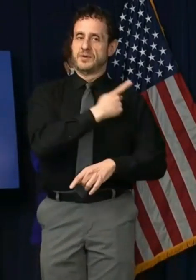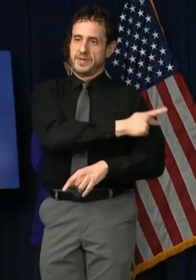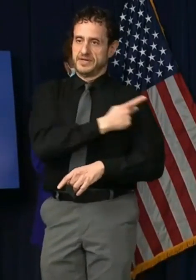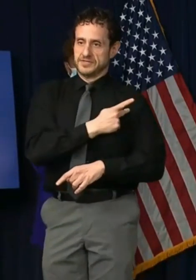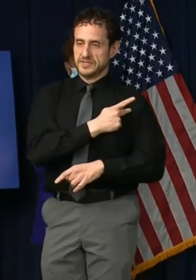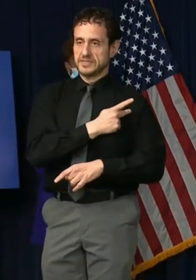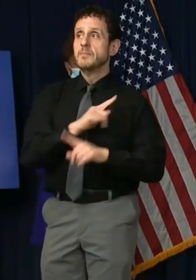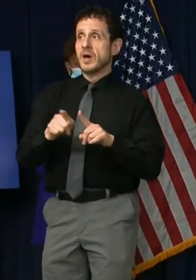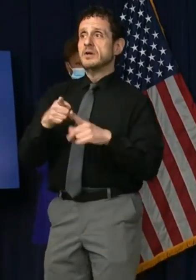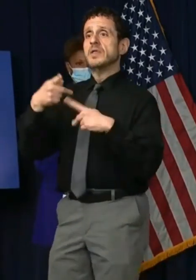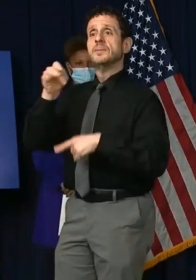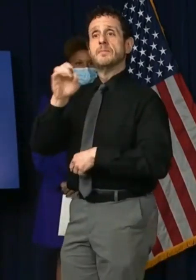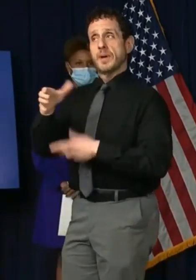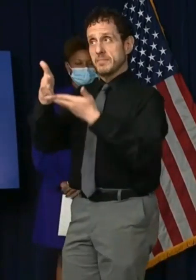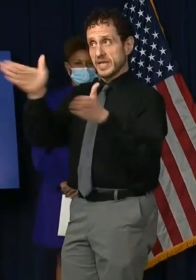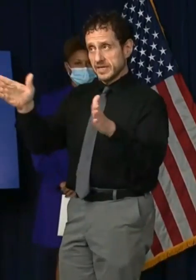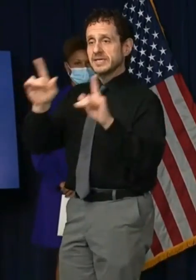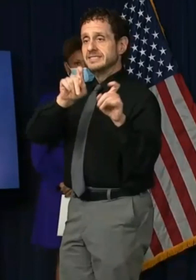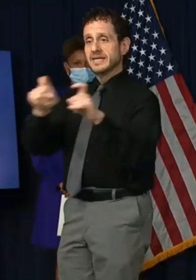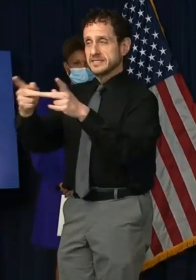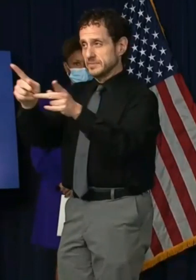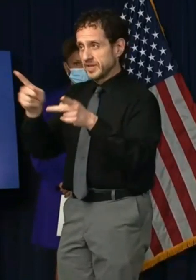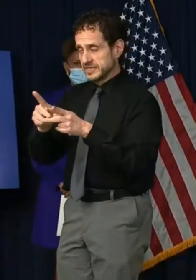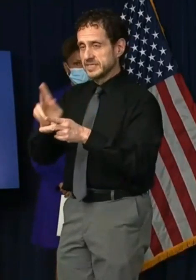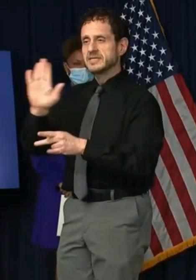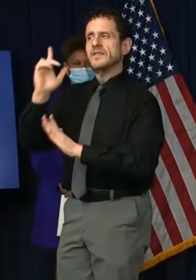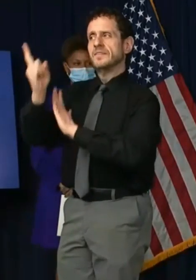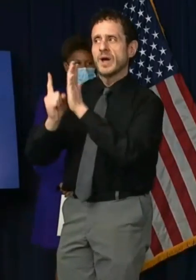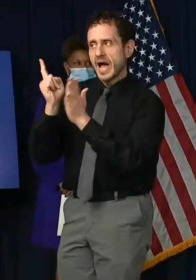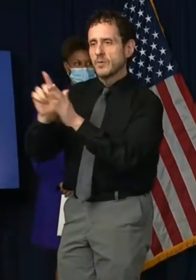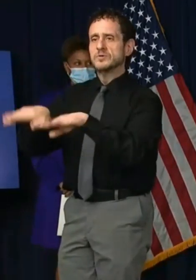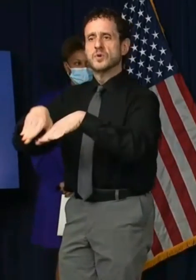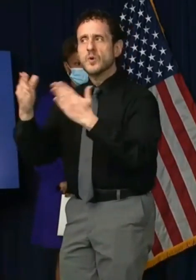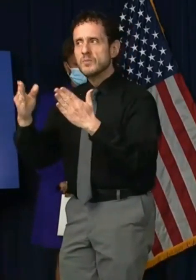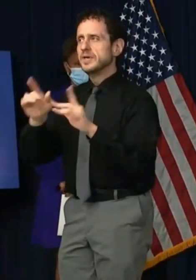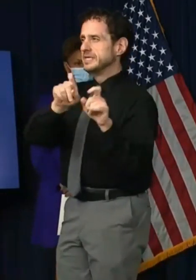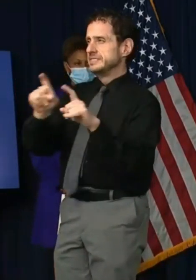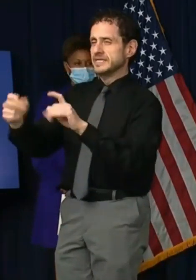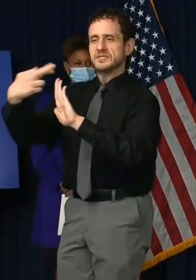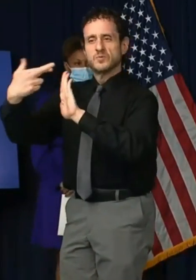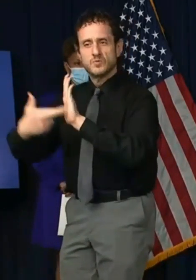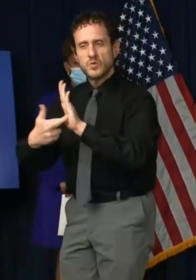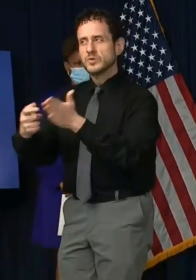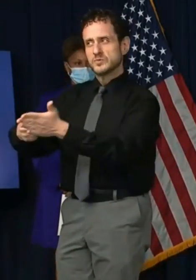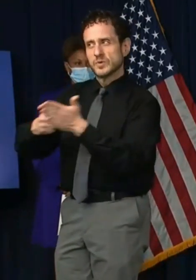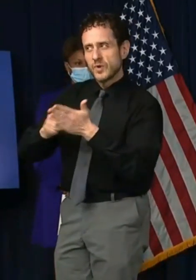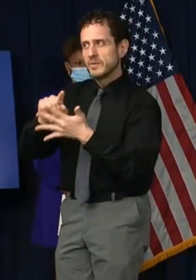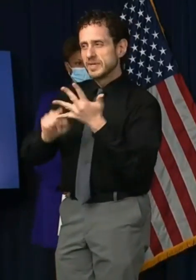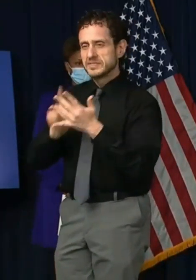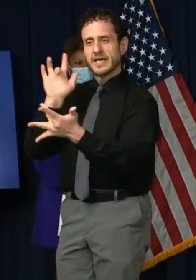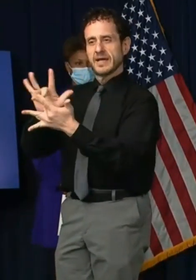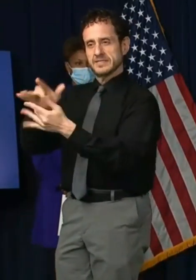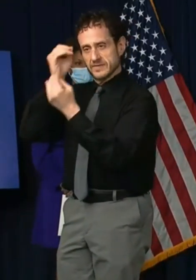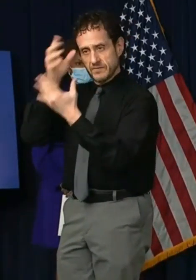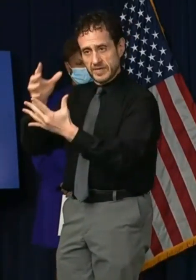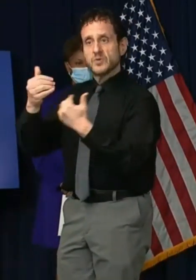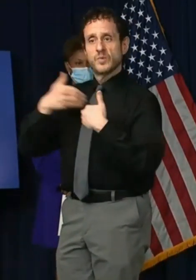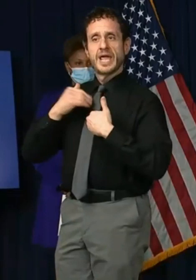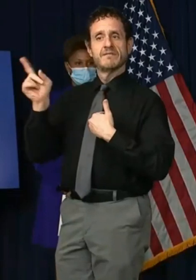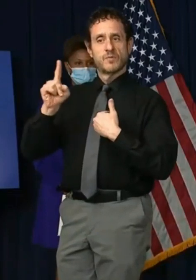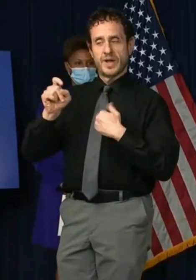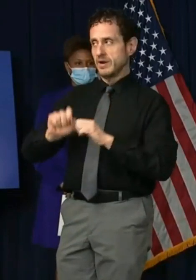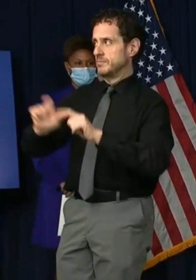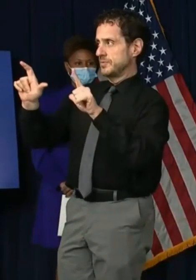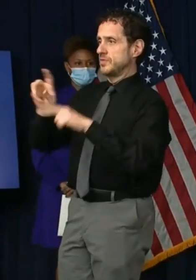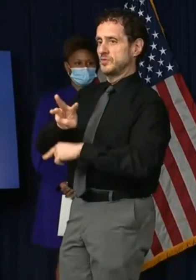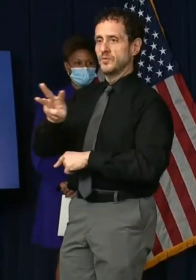of public testing sites with hours, testing parameters, and contact information is available on our